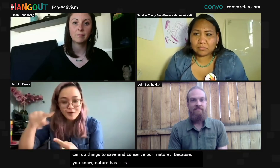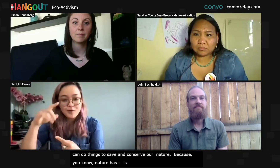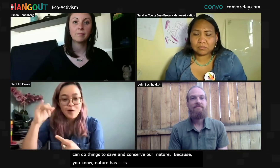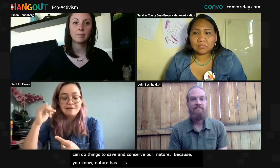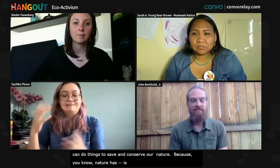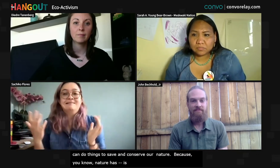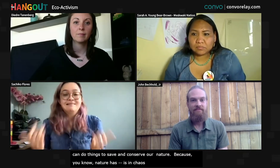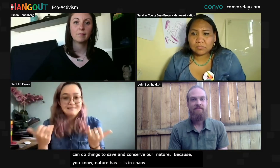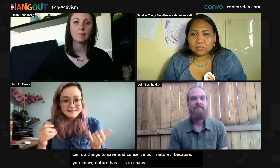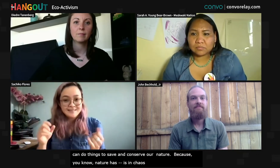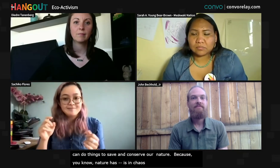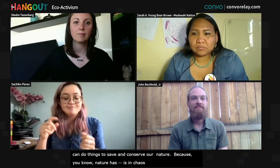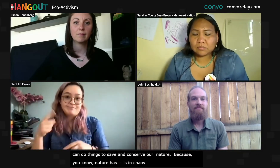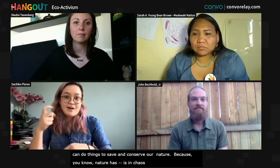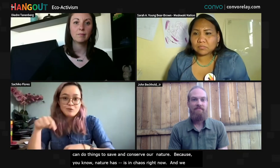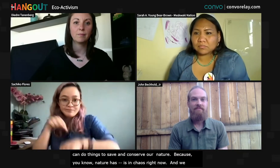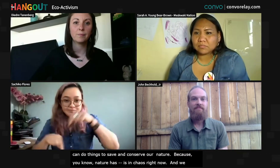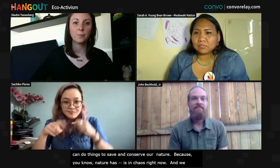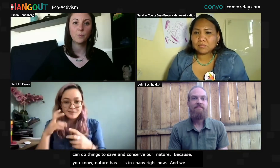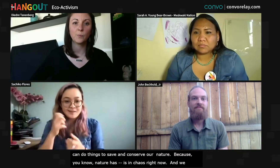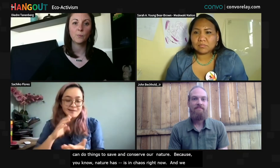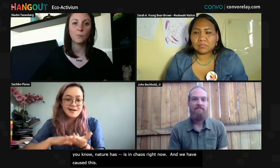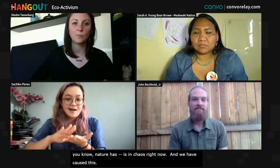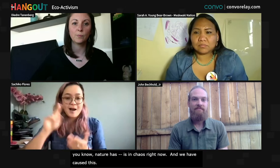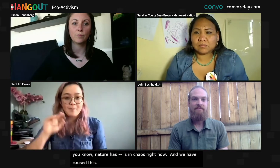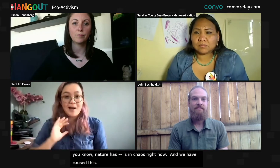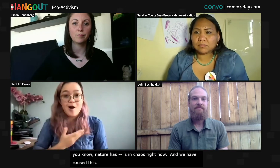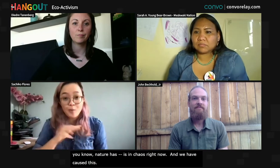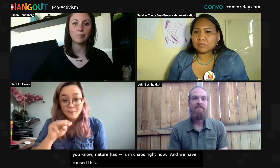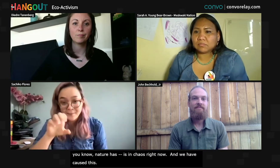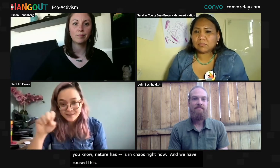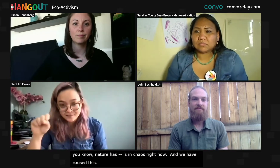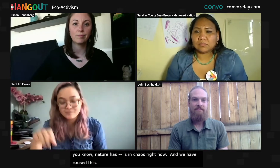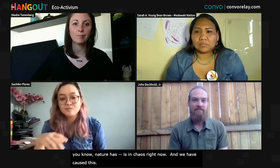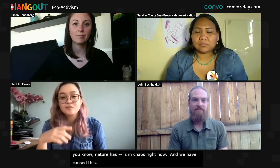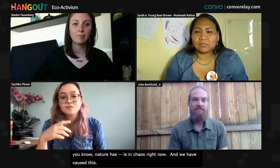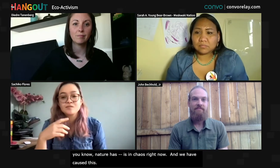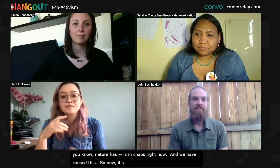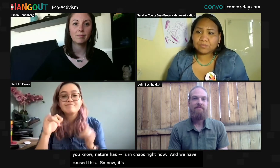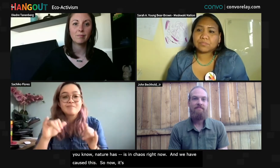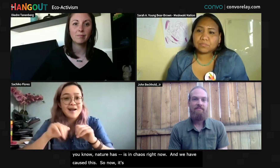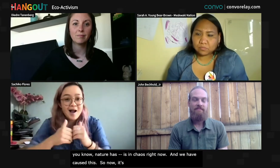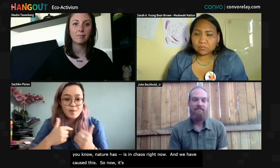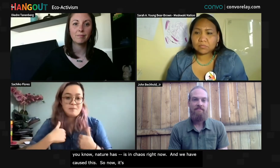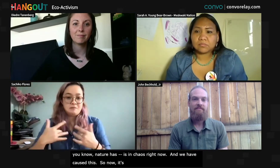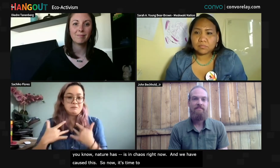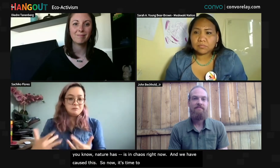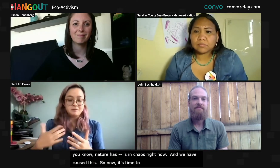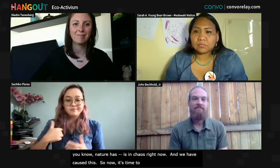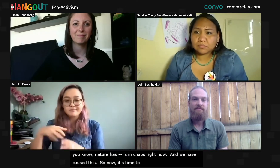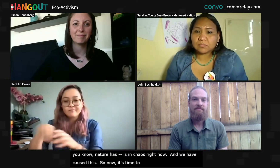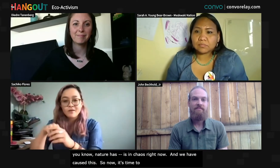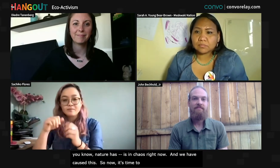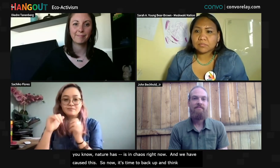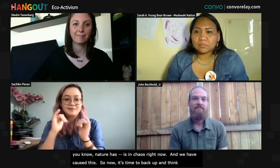caused this. So now it's time to kind of back up and think about what we've done,